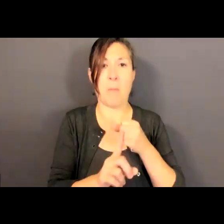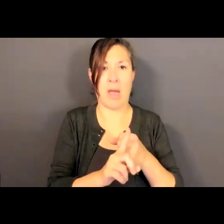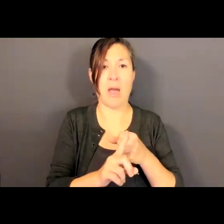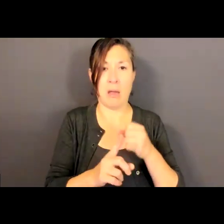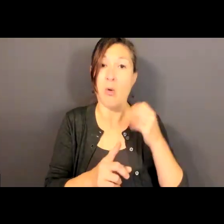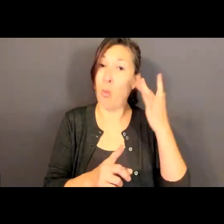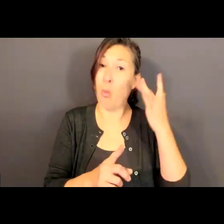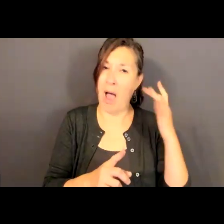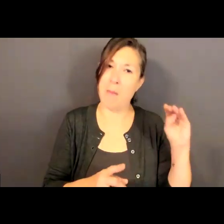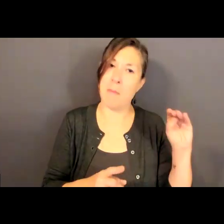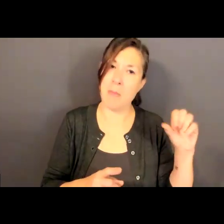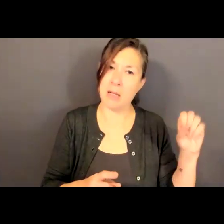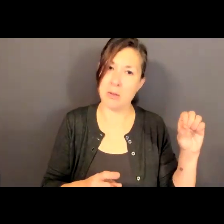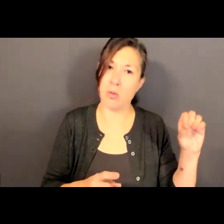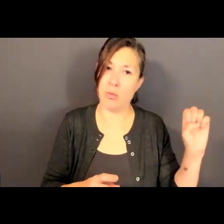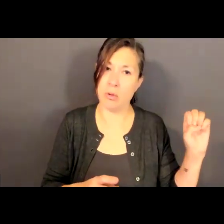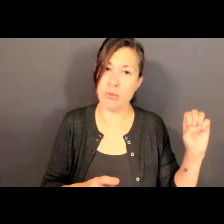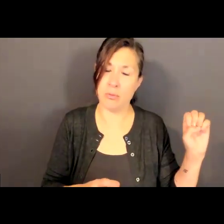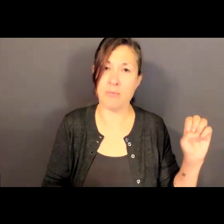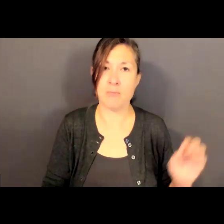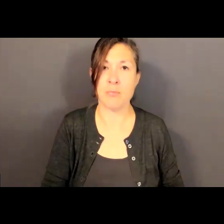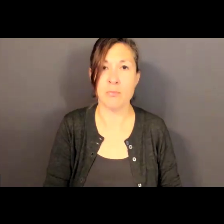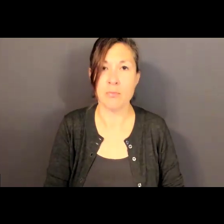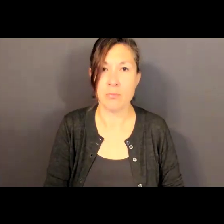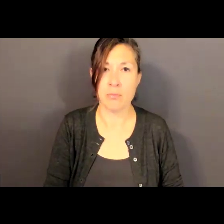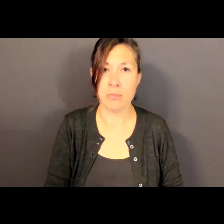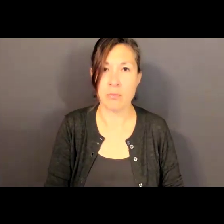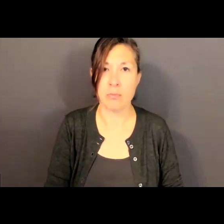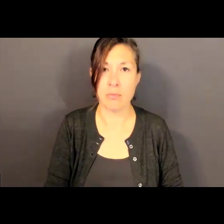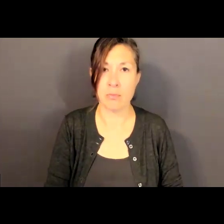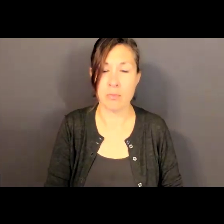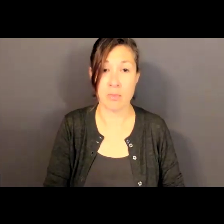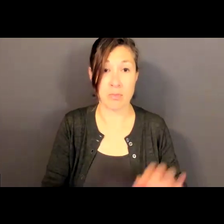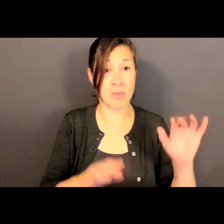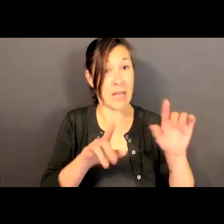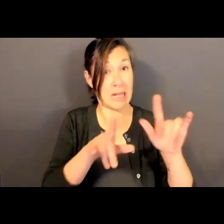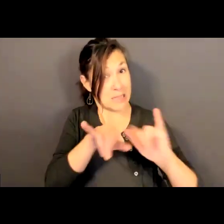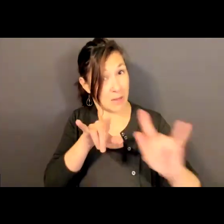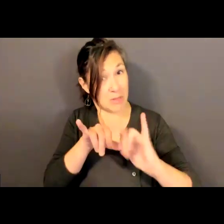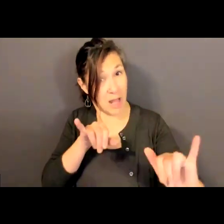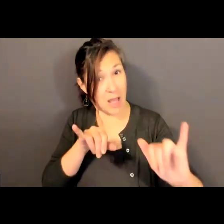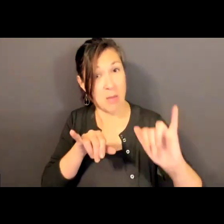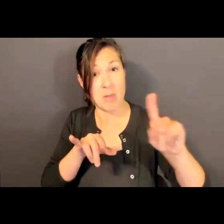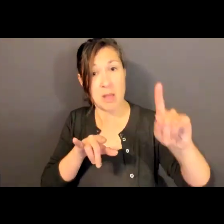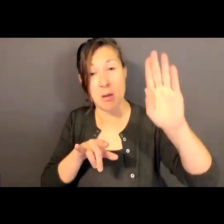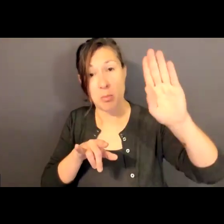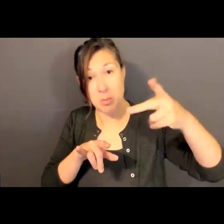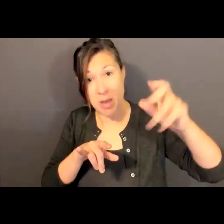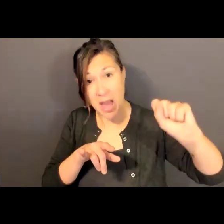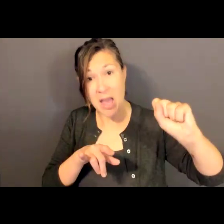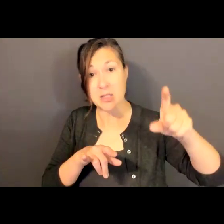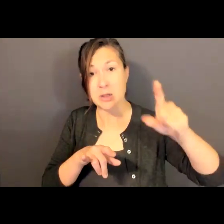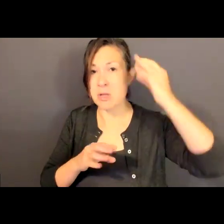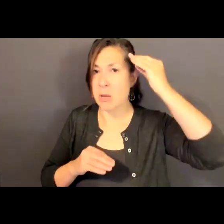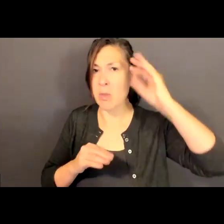core. And so I think that conversely, we need to have the district think about how are you also in the